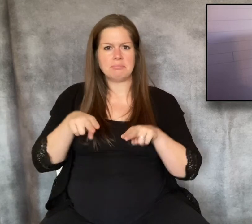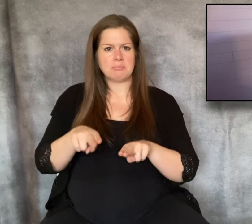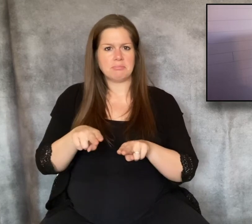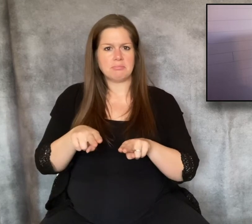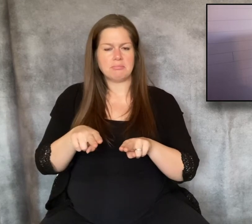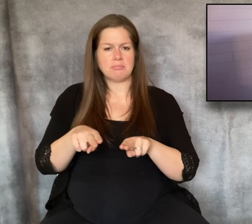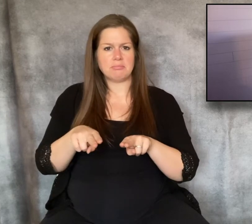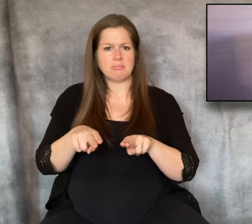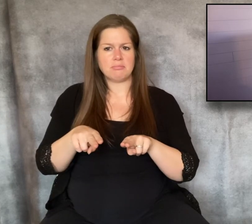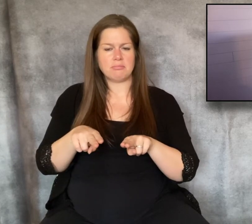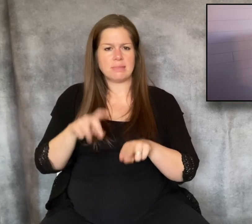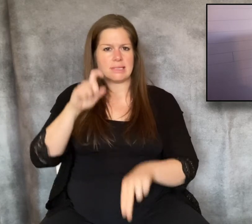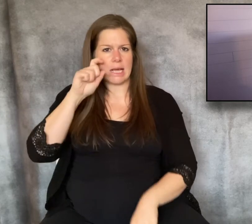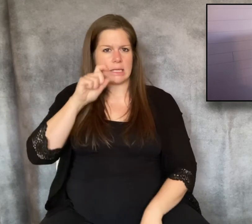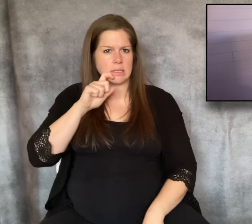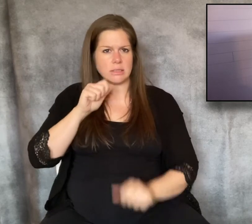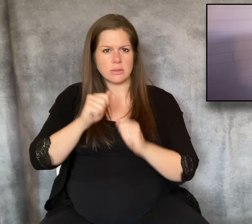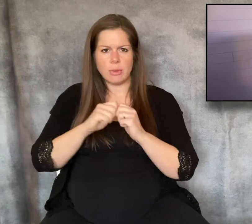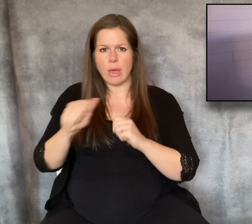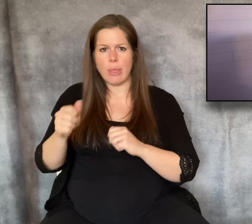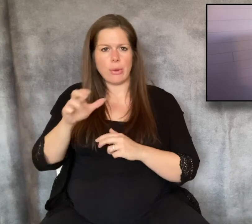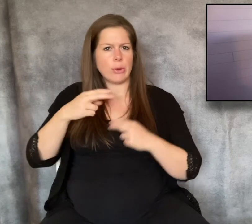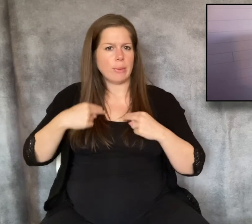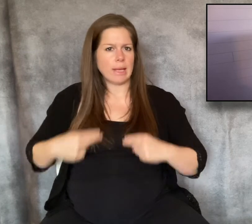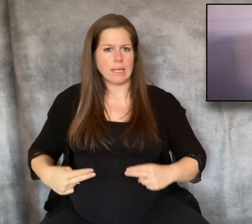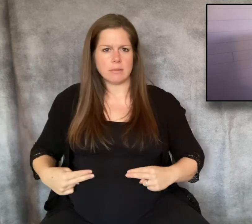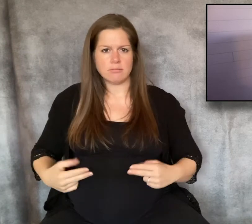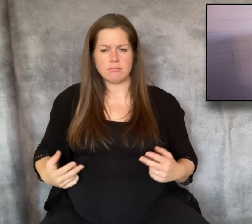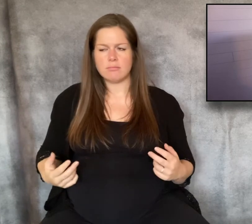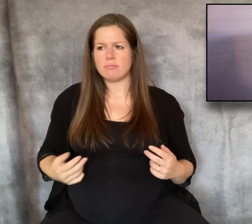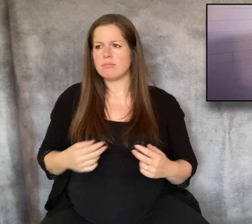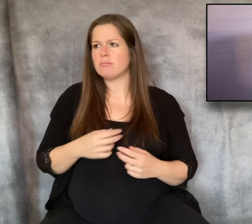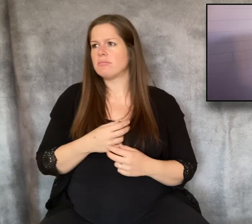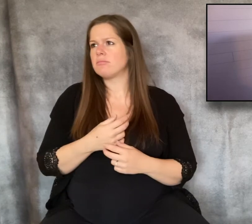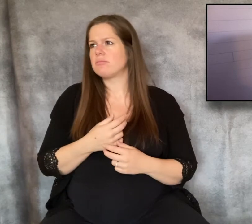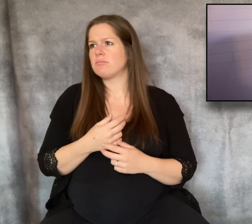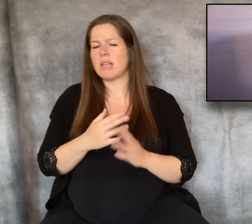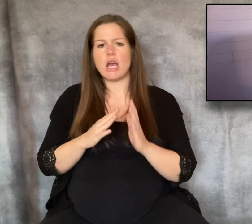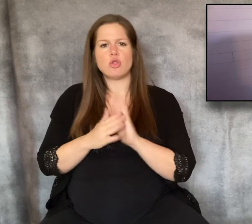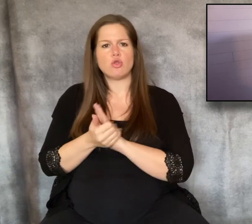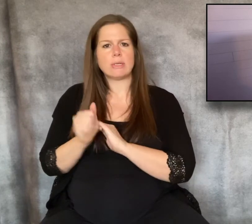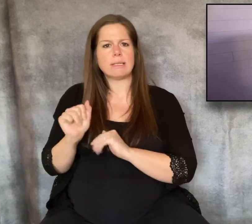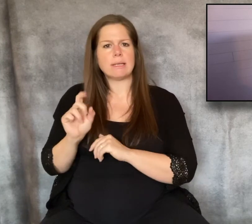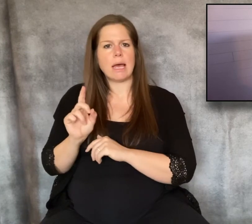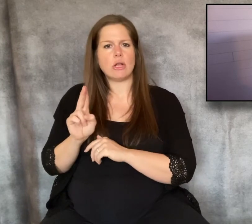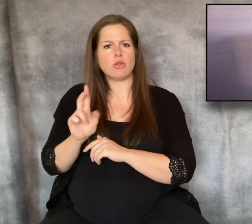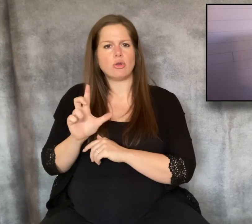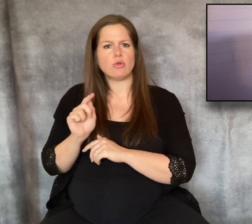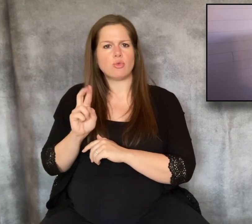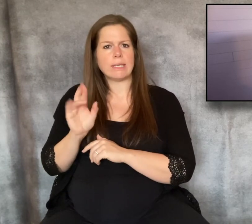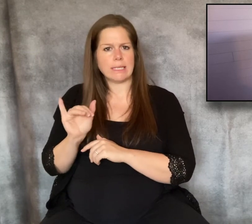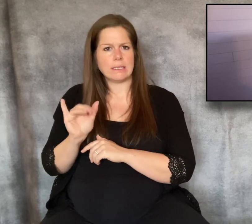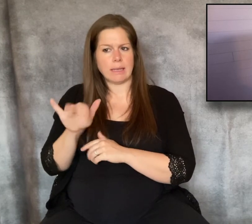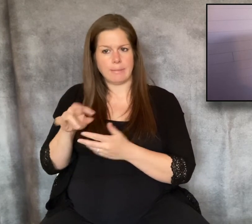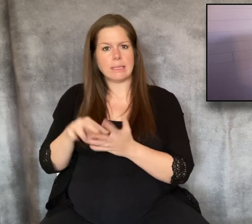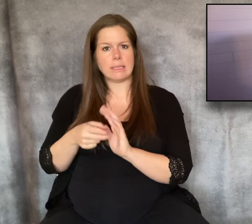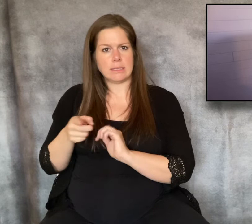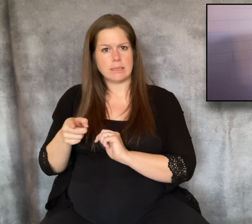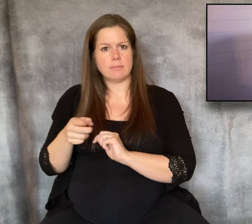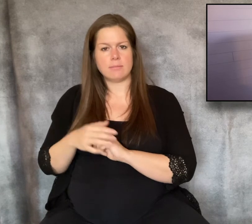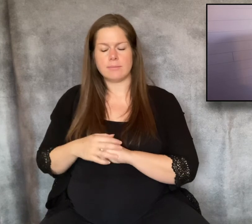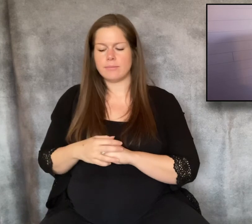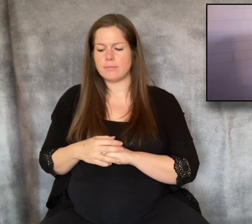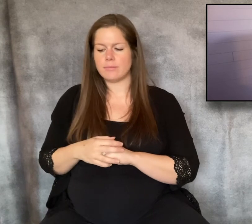fornication. It's a sexual union with another human being. It's adultery. That's what it is.